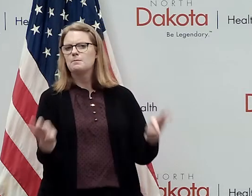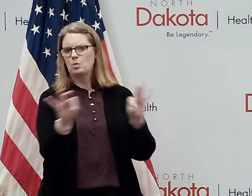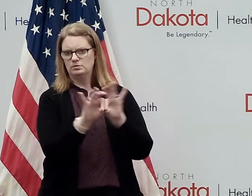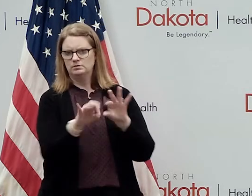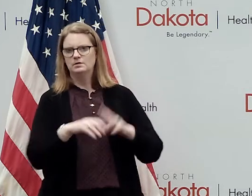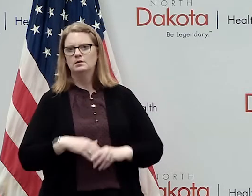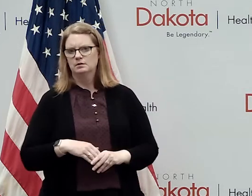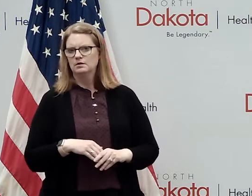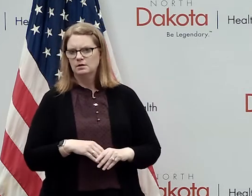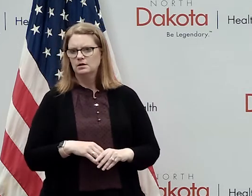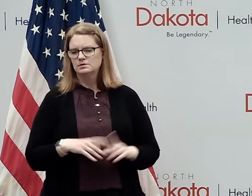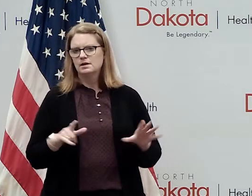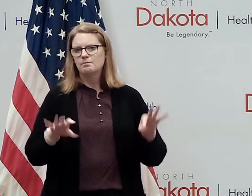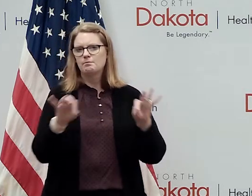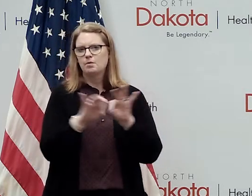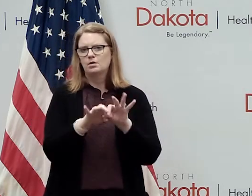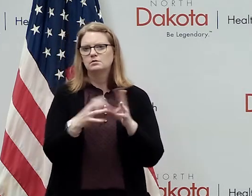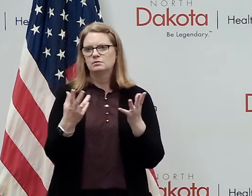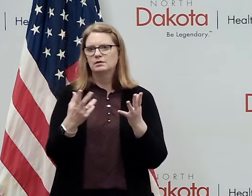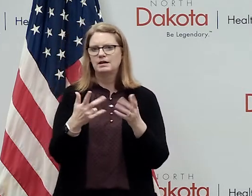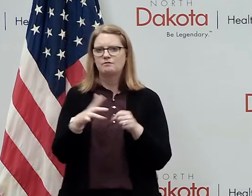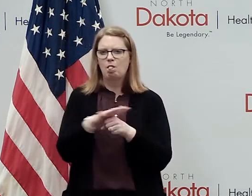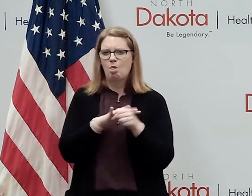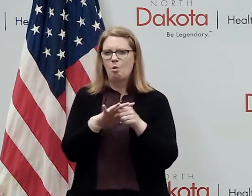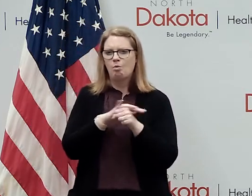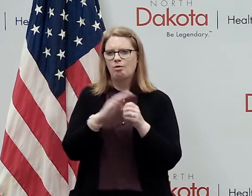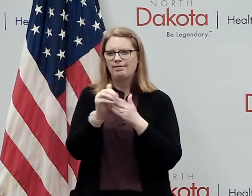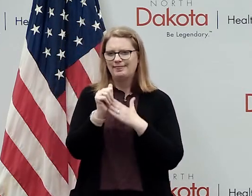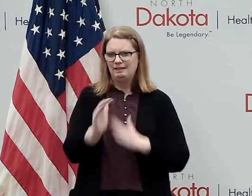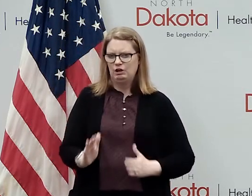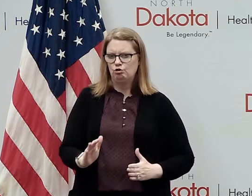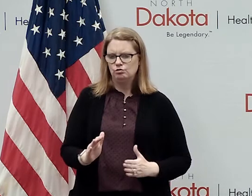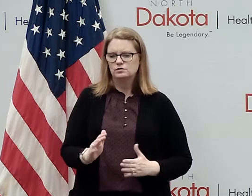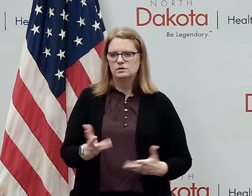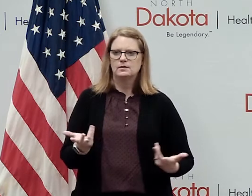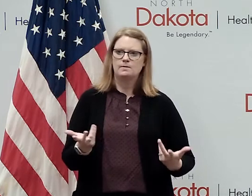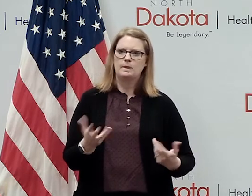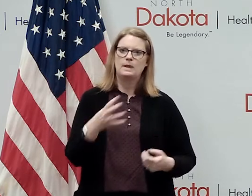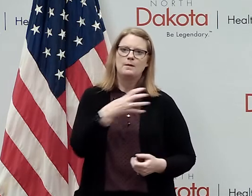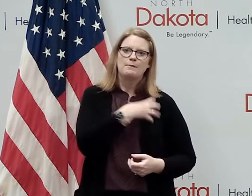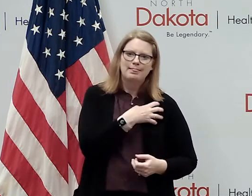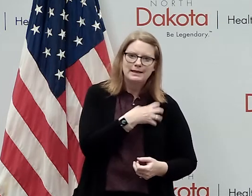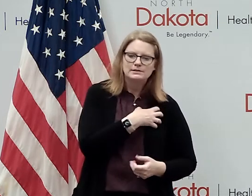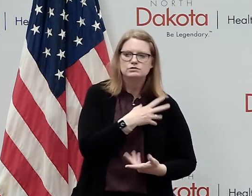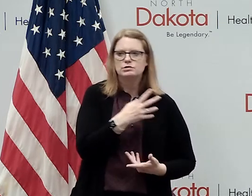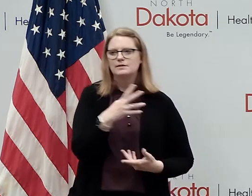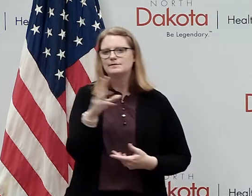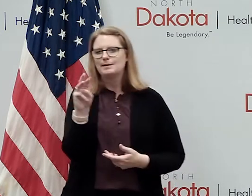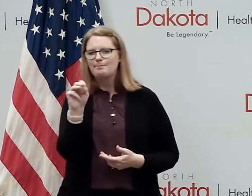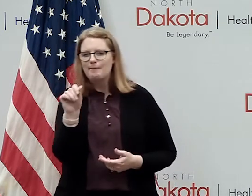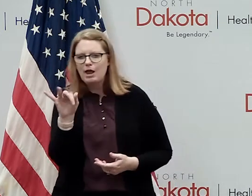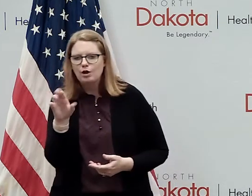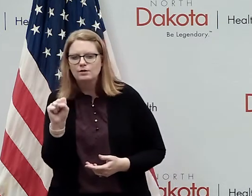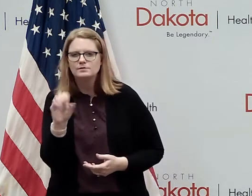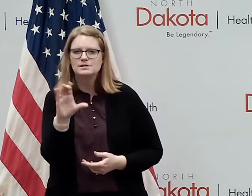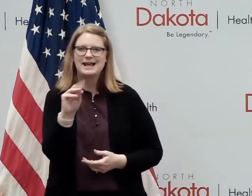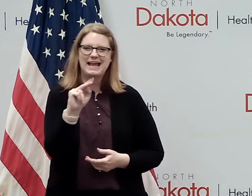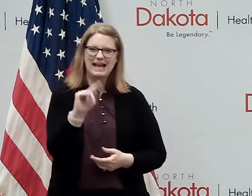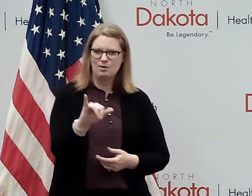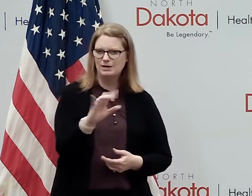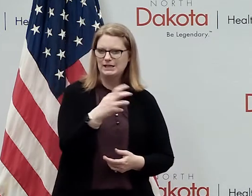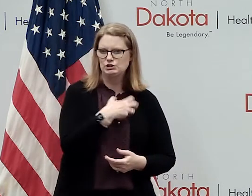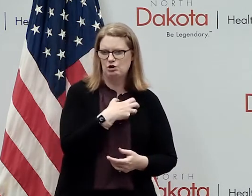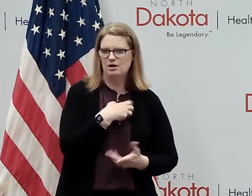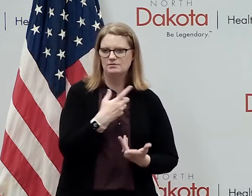but as we do them, it's important that we have local leaders, whether it's police chiefs or mayors, county sheriffs, be part